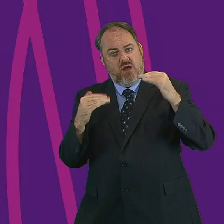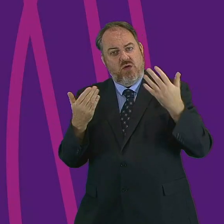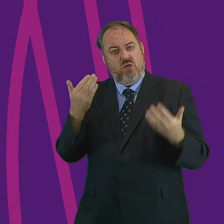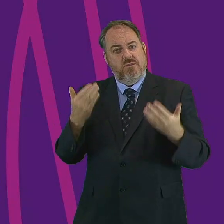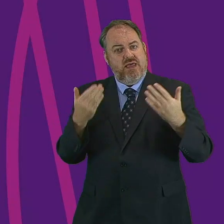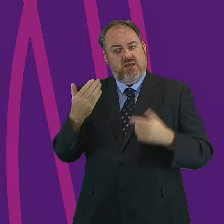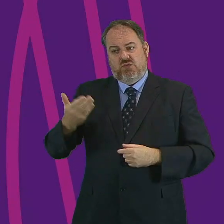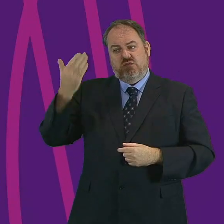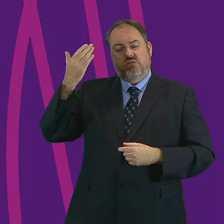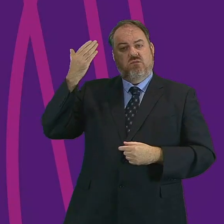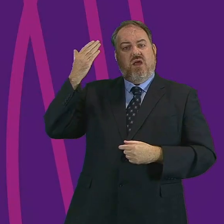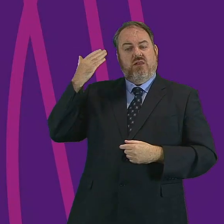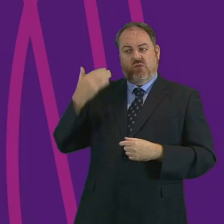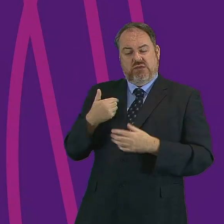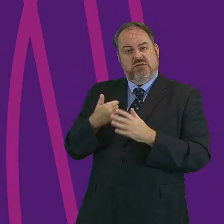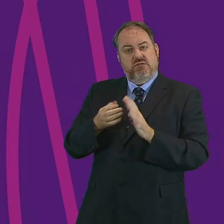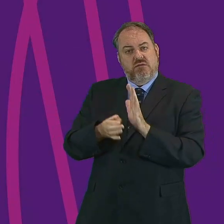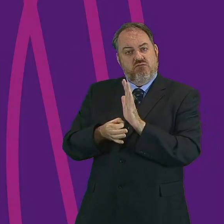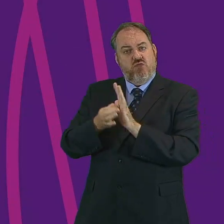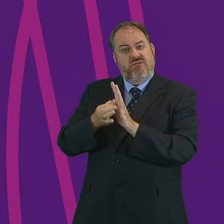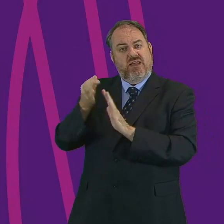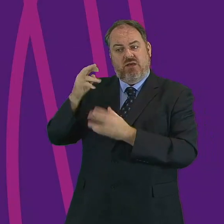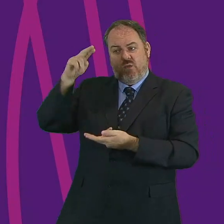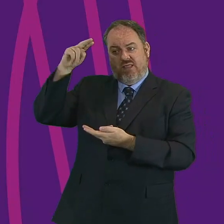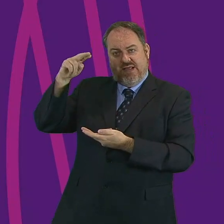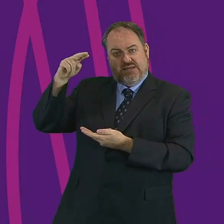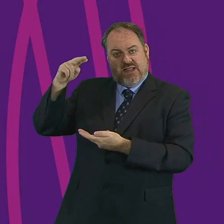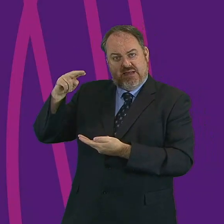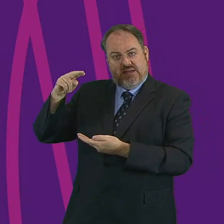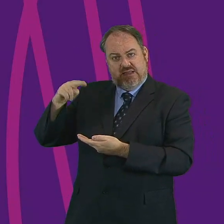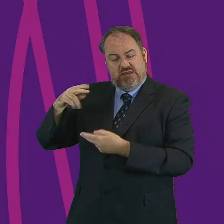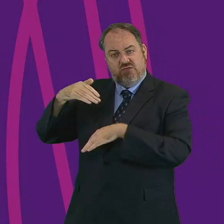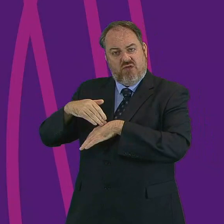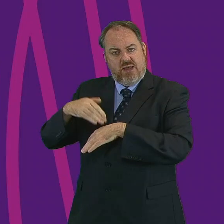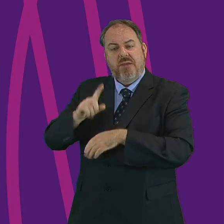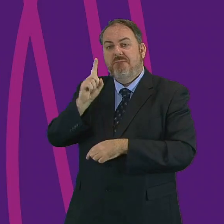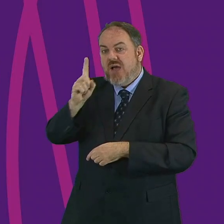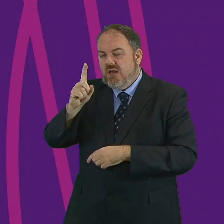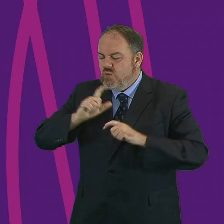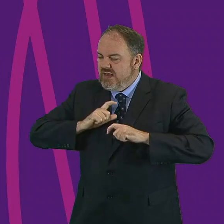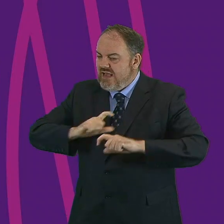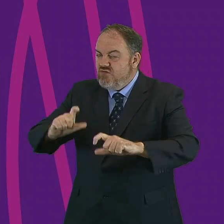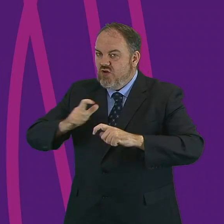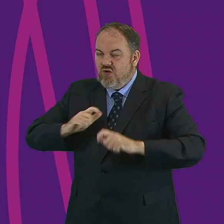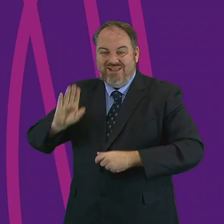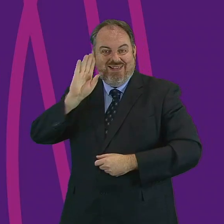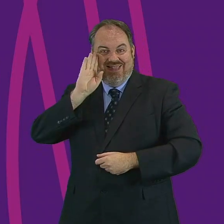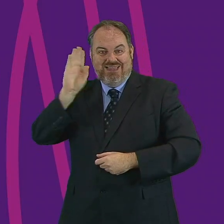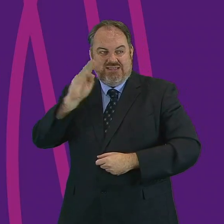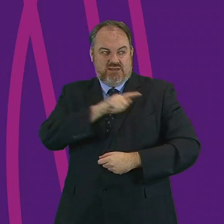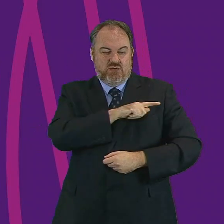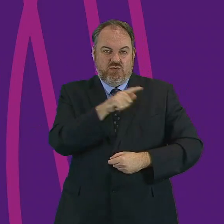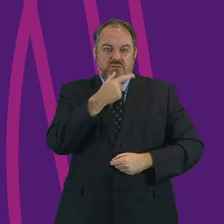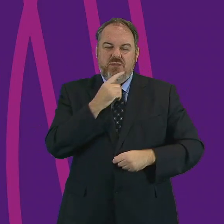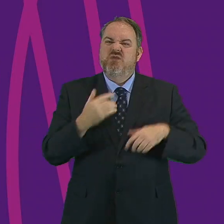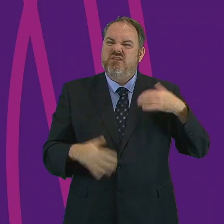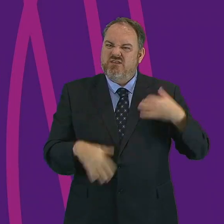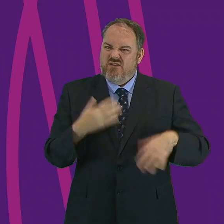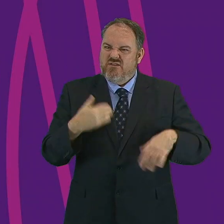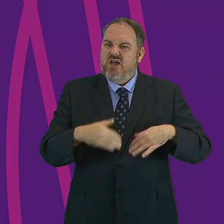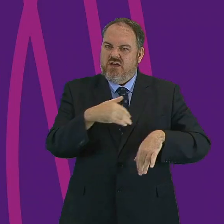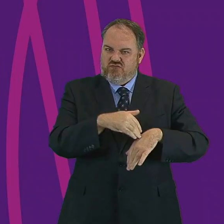some time ago. So we continue to take these issues seriously. We will continue to listen to victims, as has already been alluded to today.